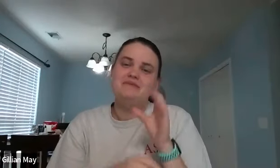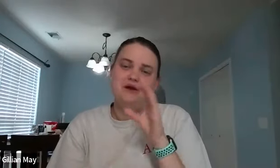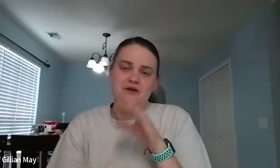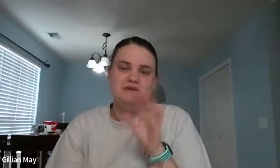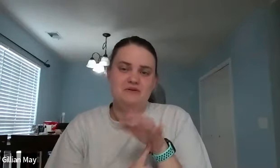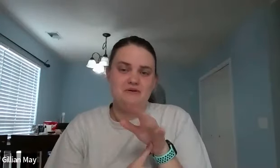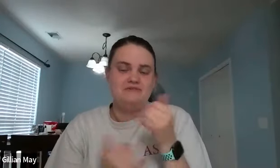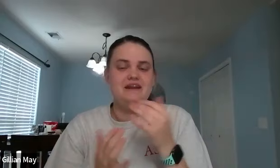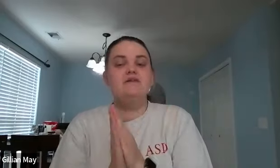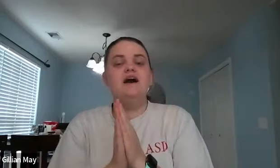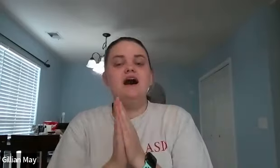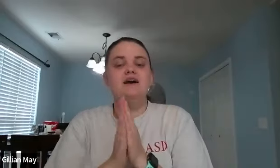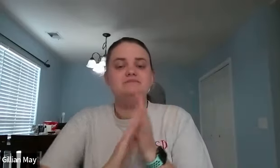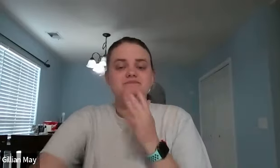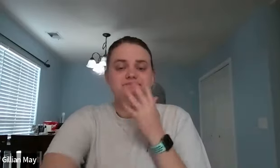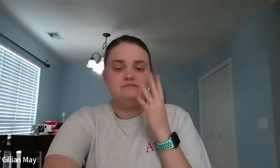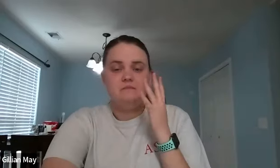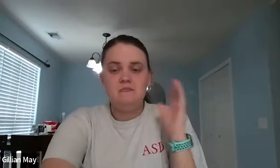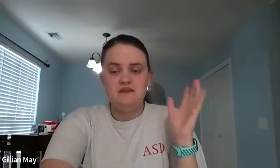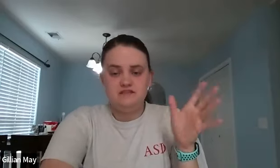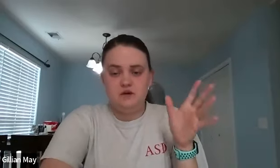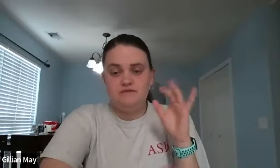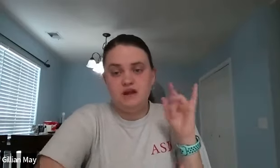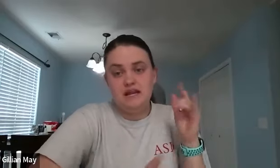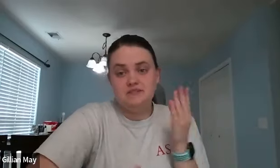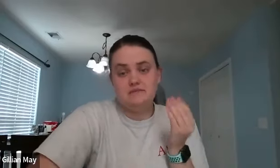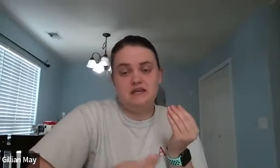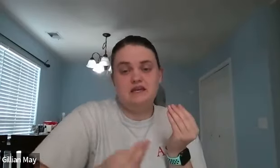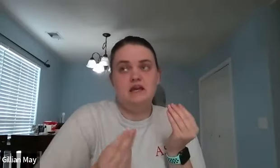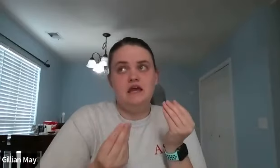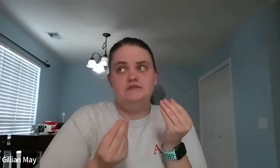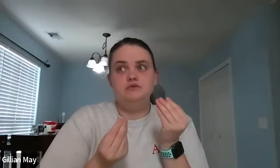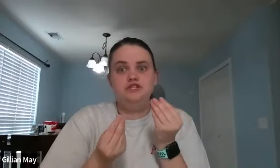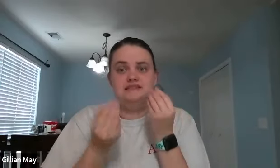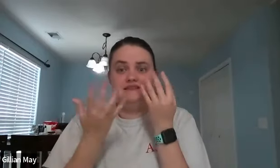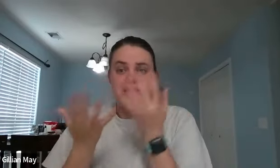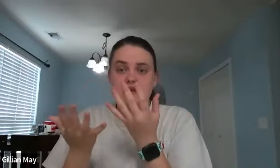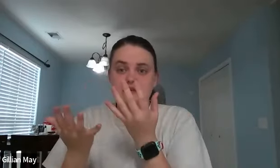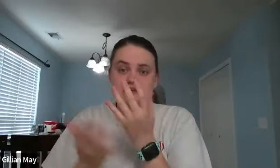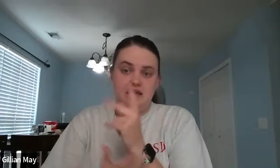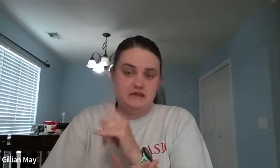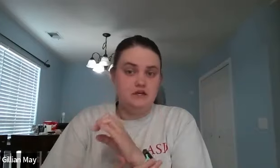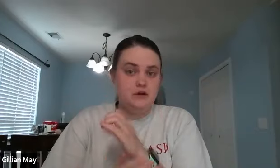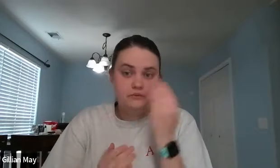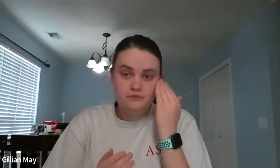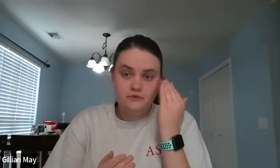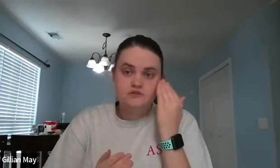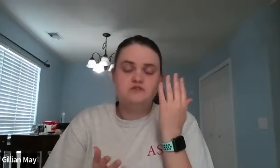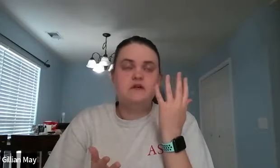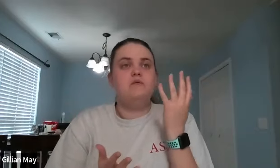are being recorded right now. So if you're not able to make it, if you will just let Katie know, so that